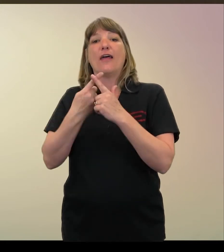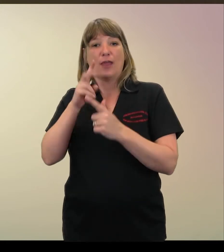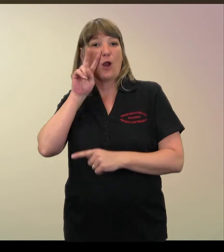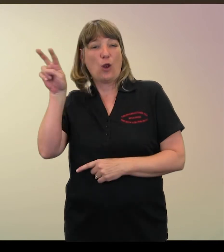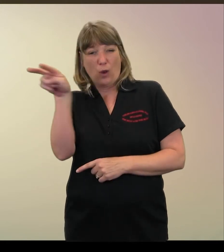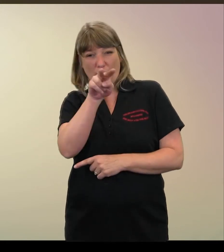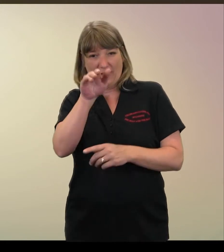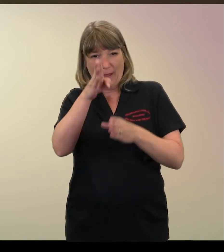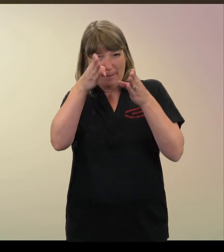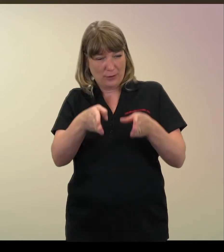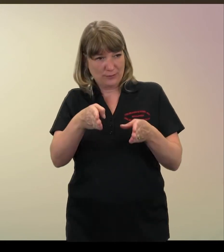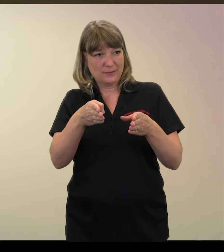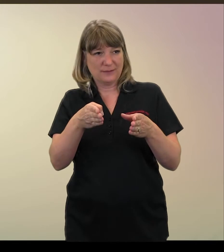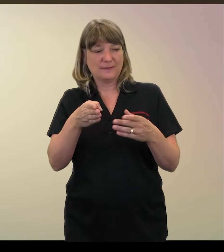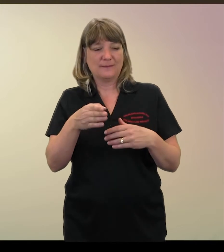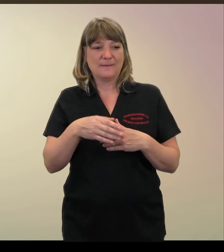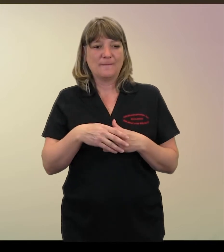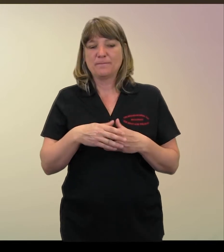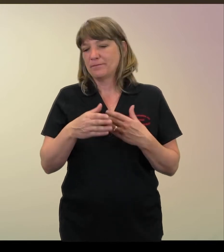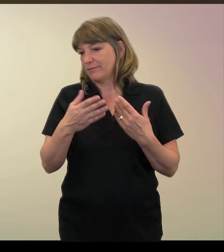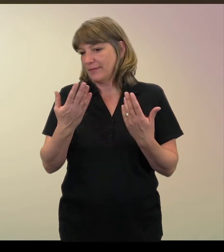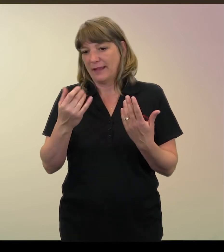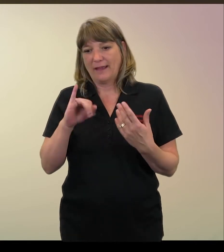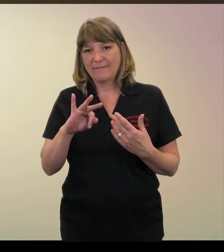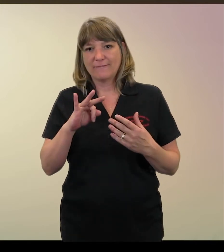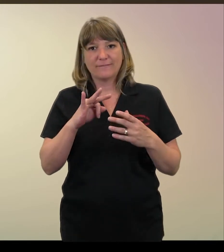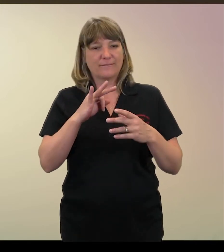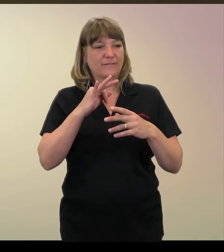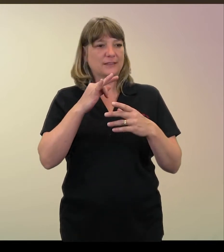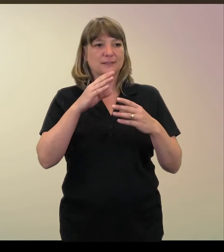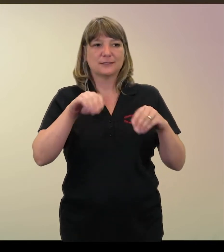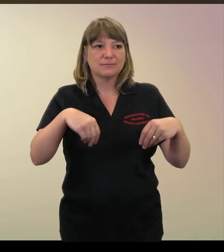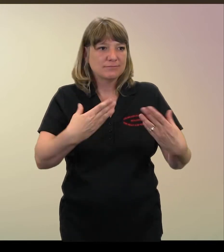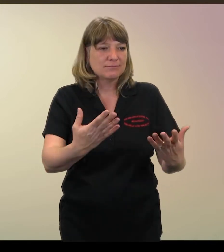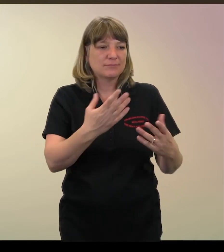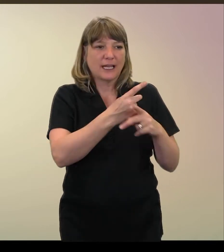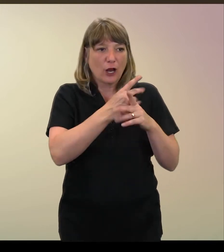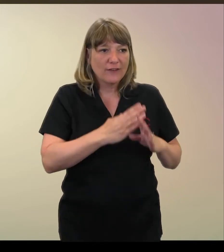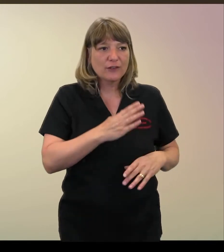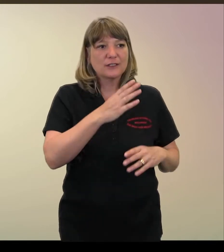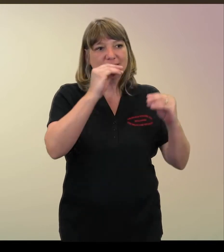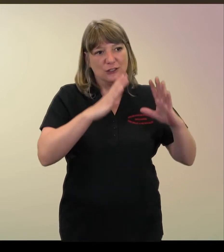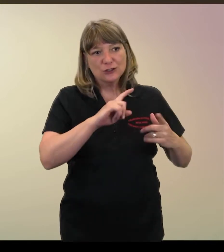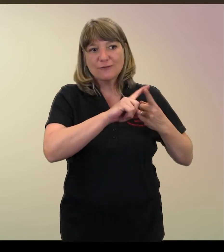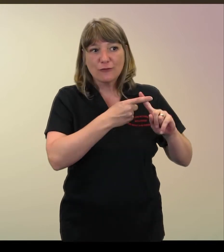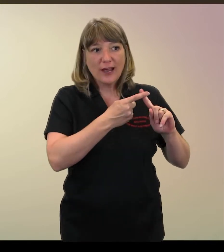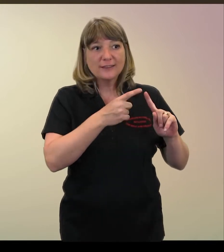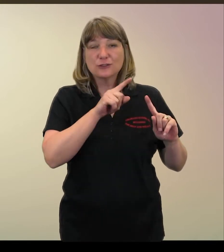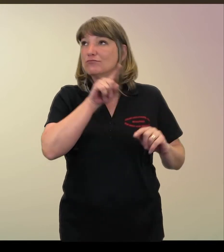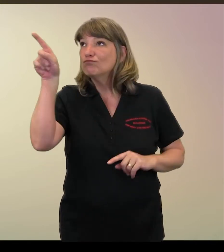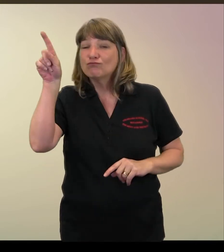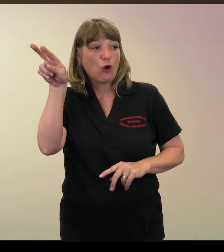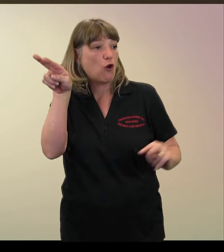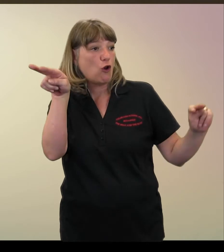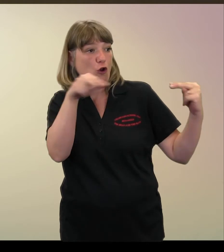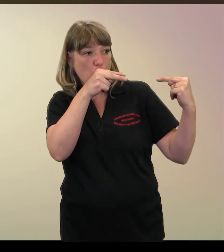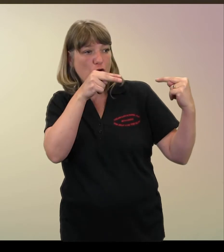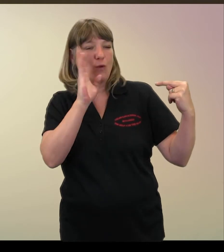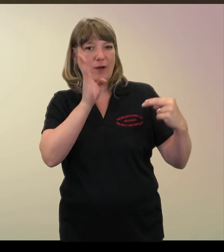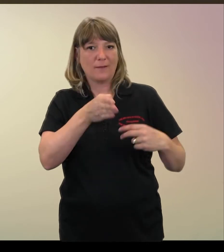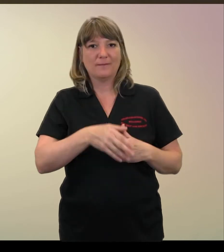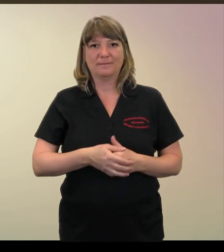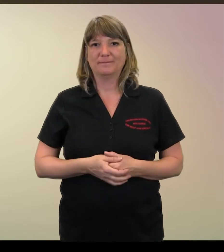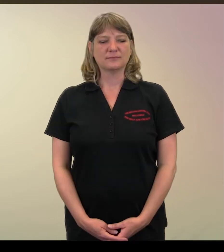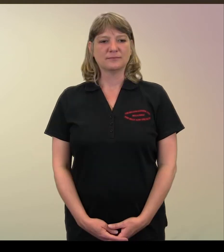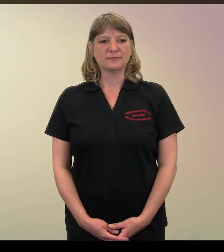and looking at the person that they're with, whether that's a caregiver or a teacher or a friend.